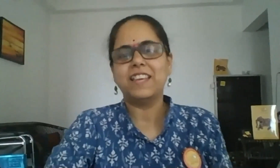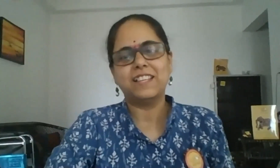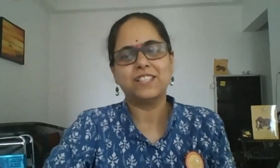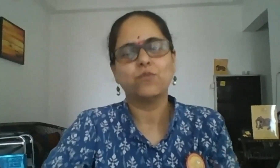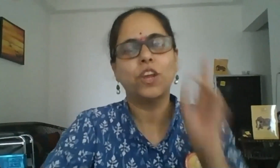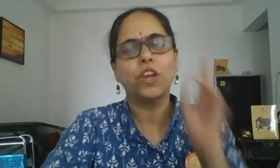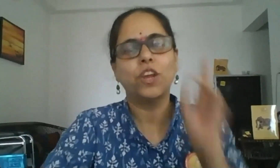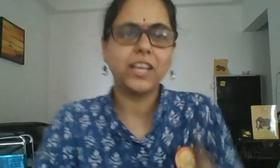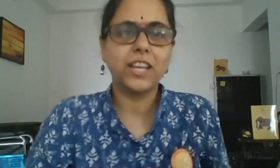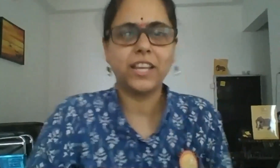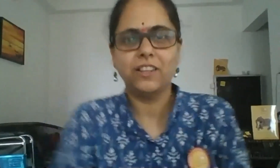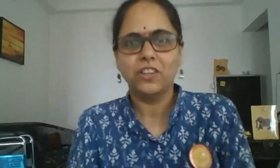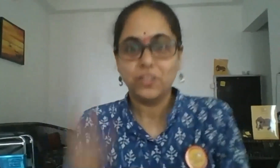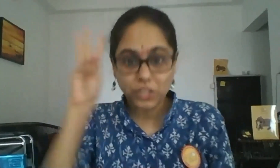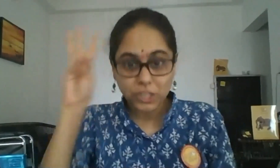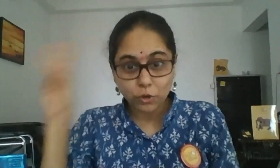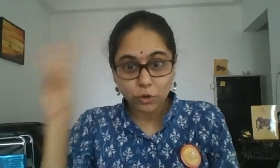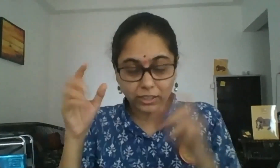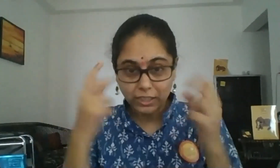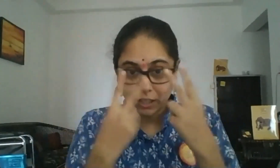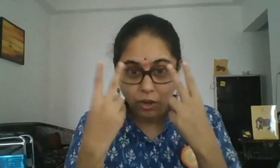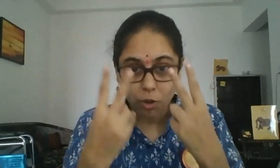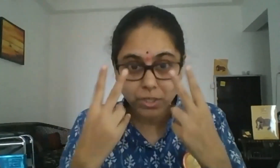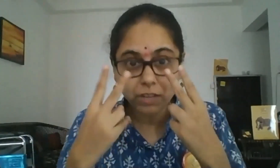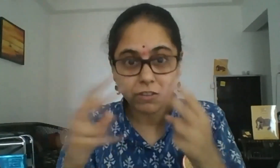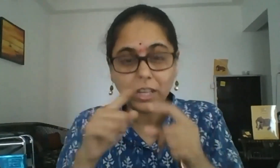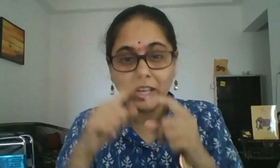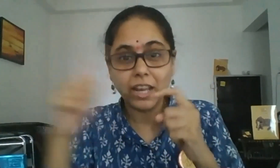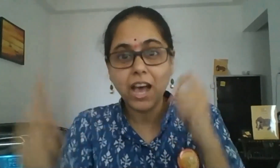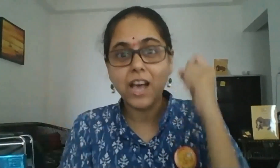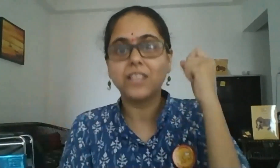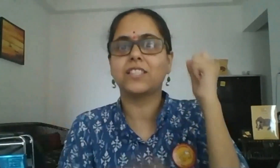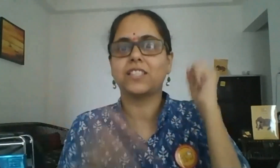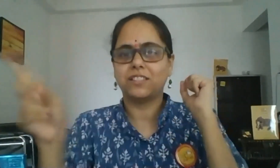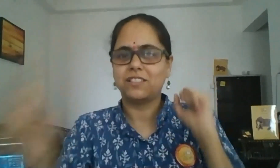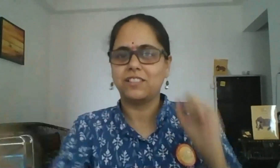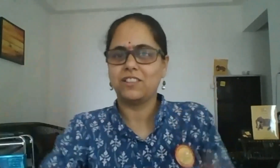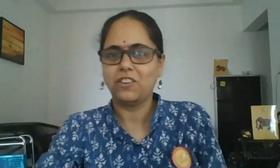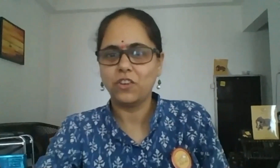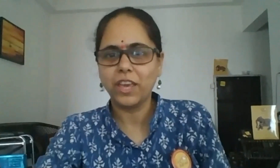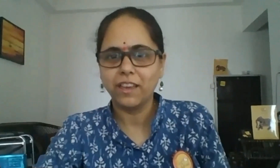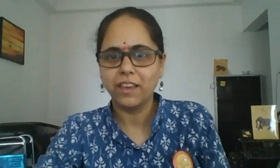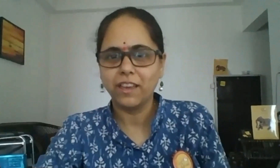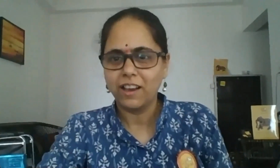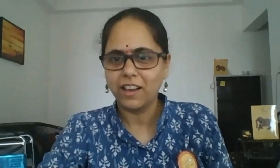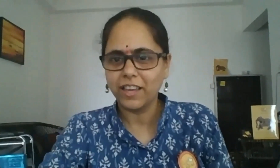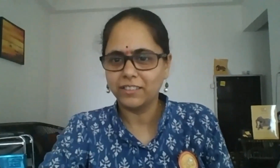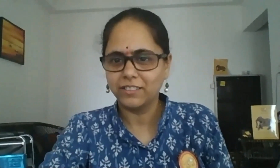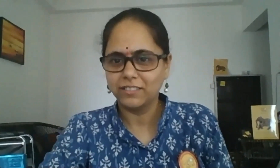Yes, volunteering. So look, observe till last. Okay. Again.